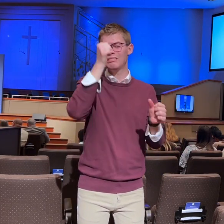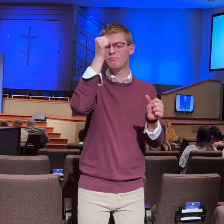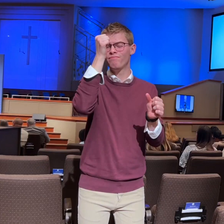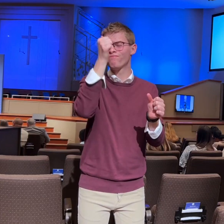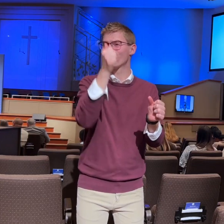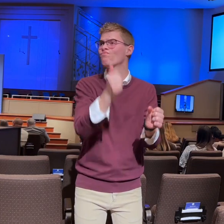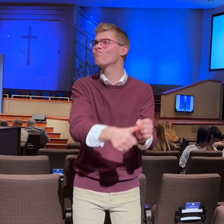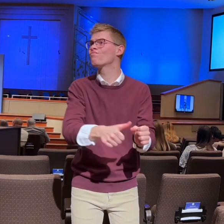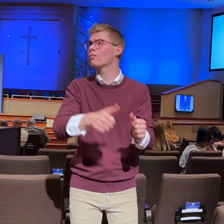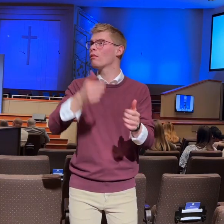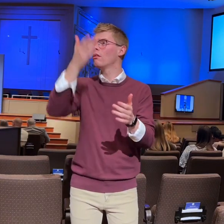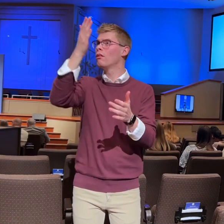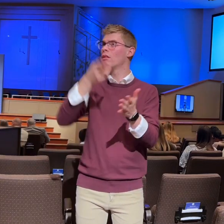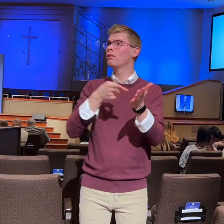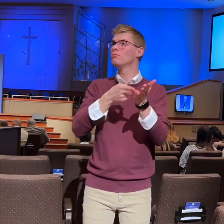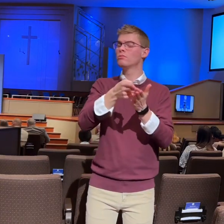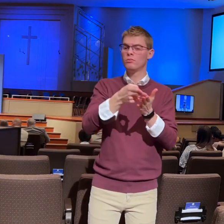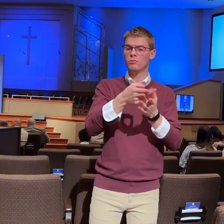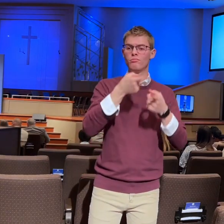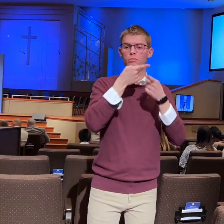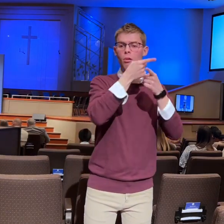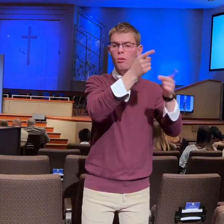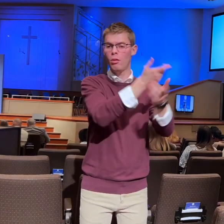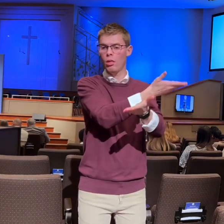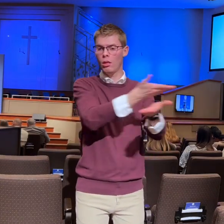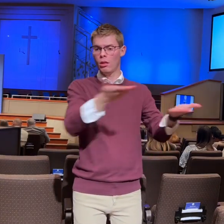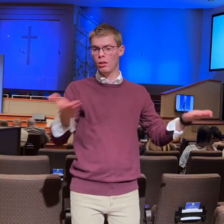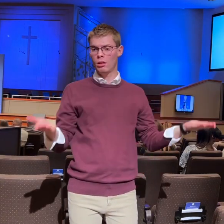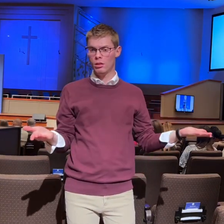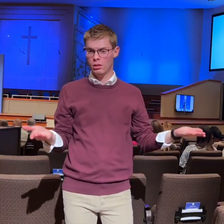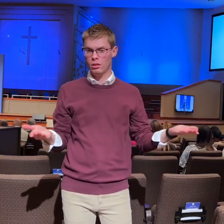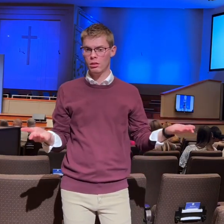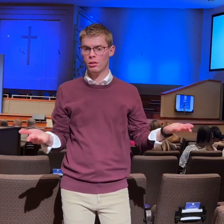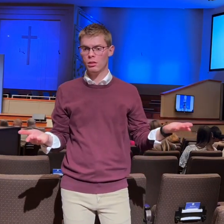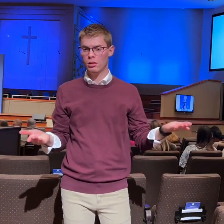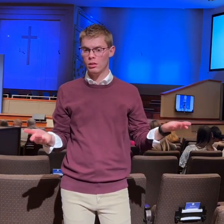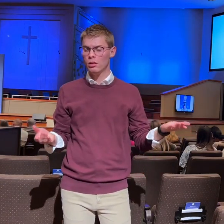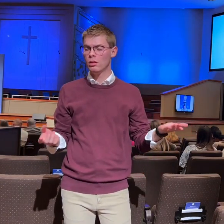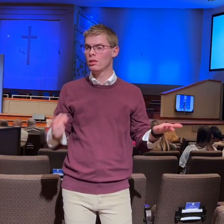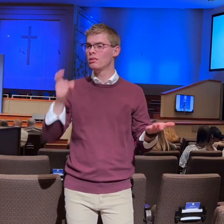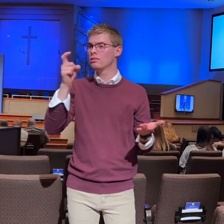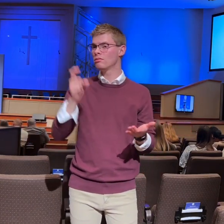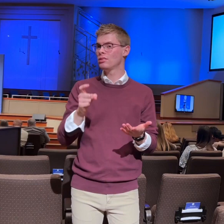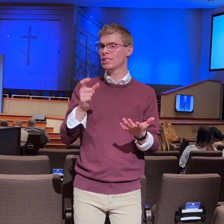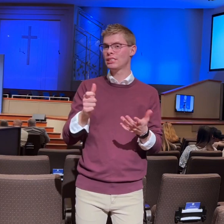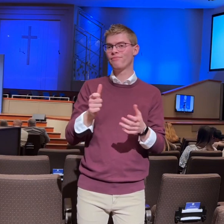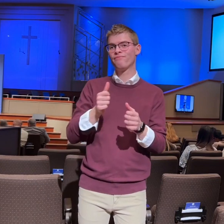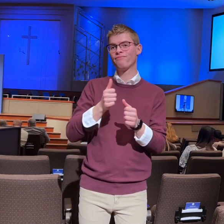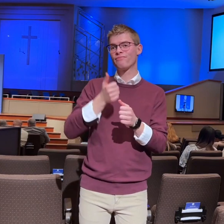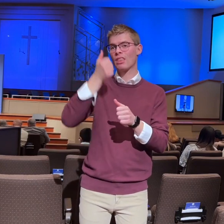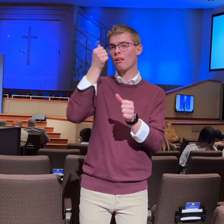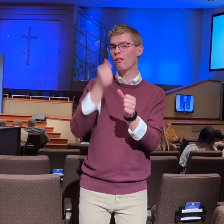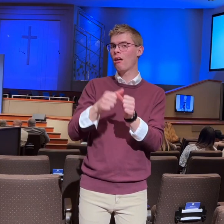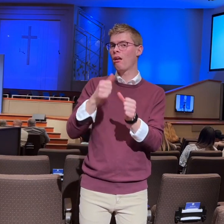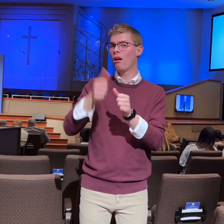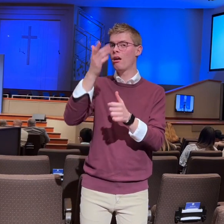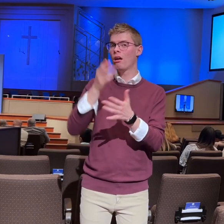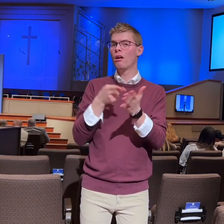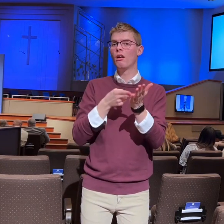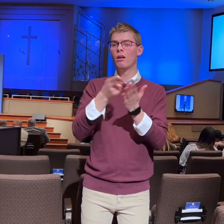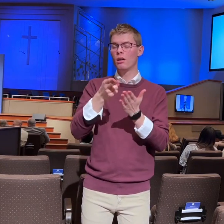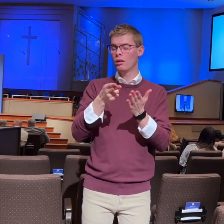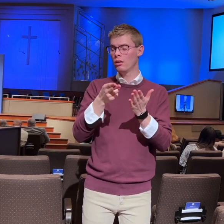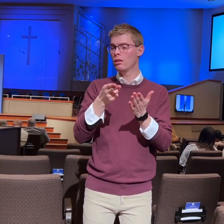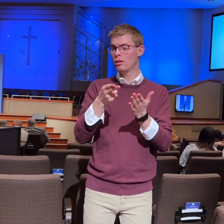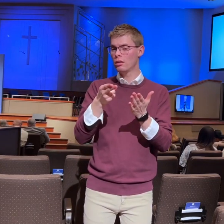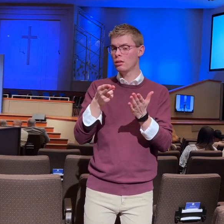things. They need to remember. The word remembrance means to place under. It would be like our phrase, we need